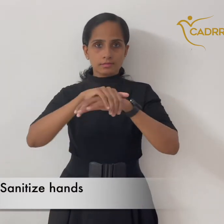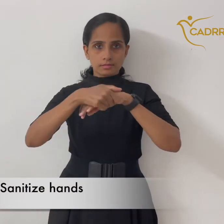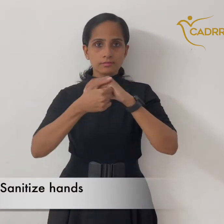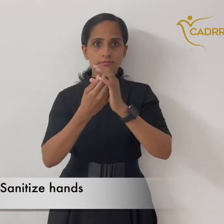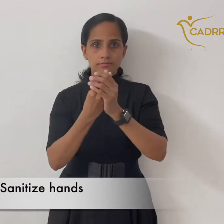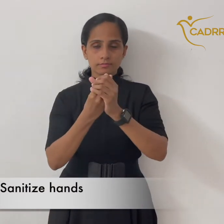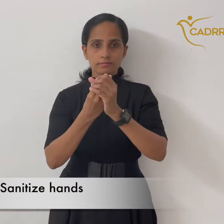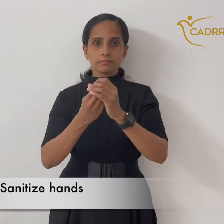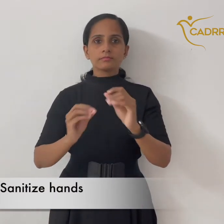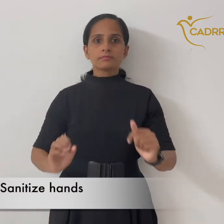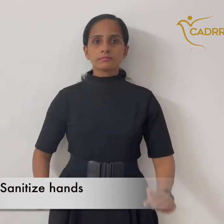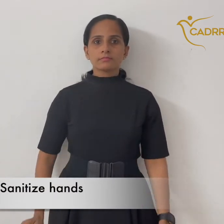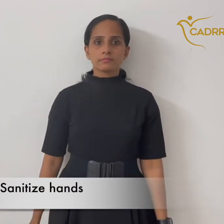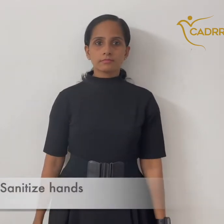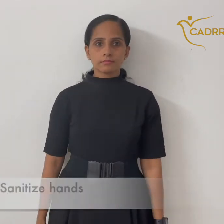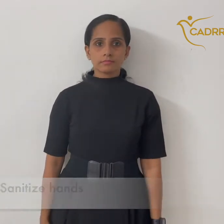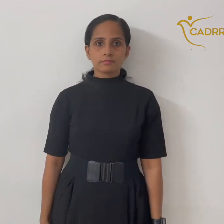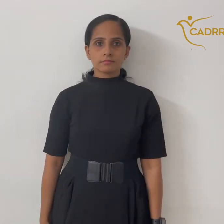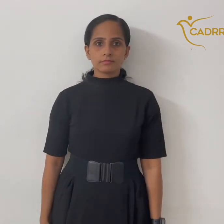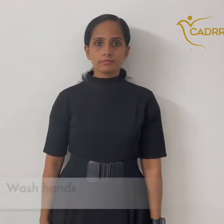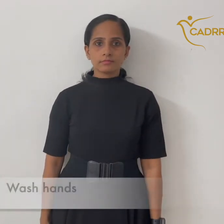sanitize hands,